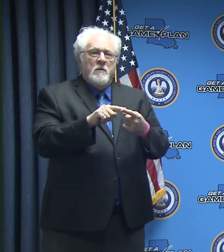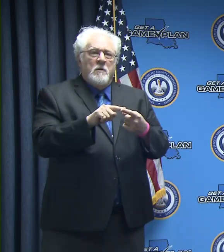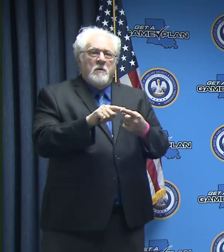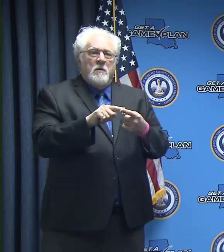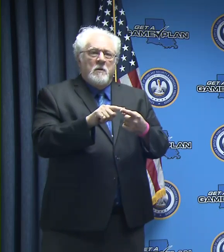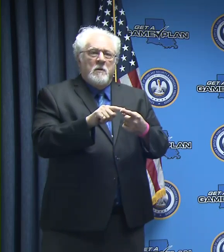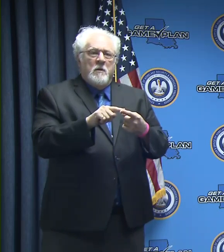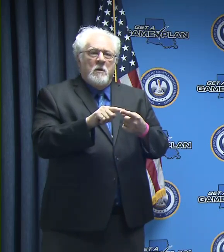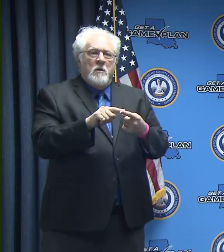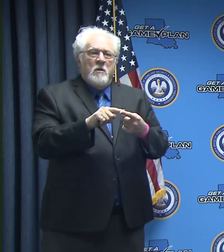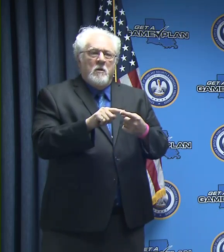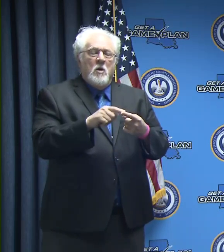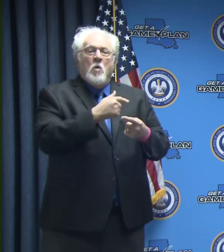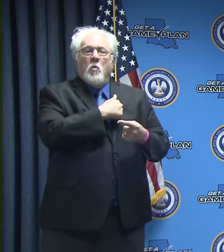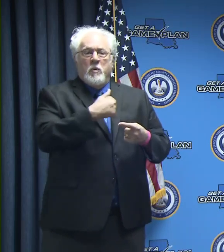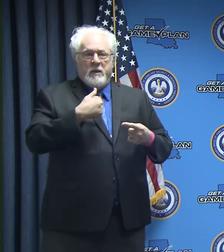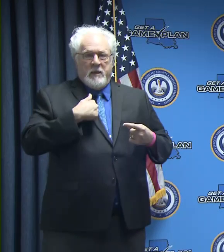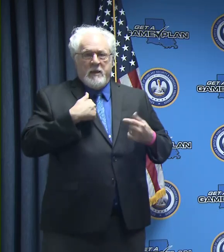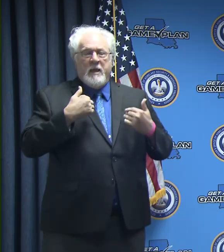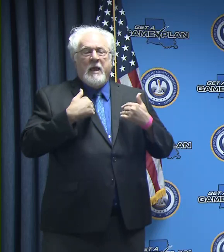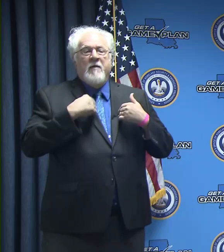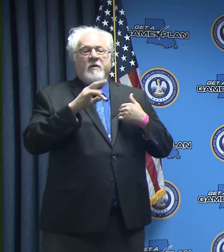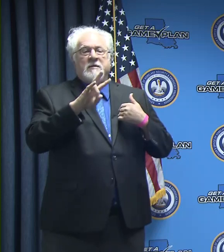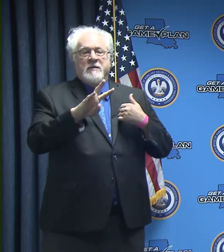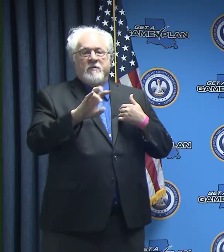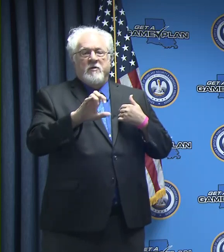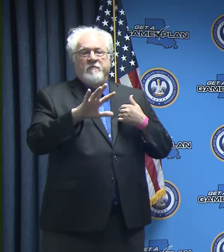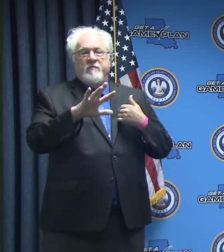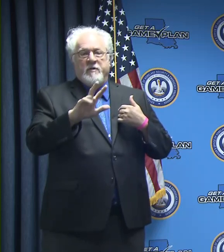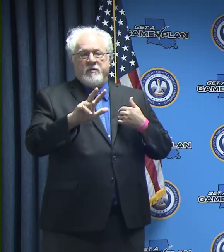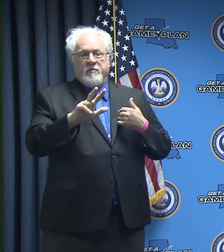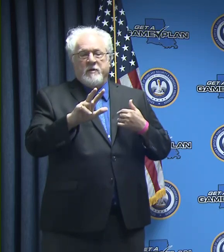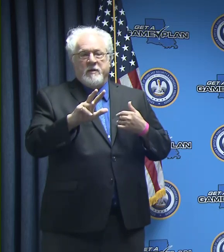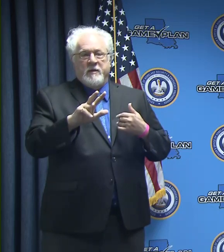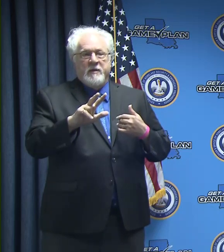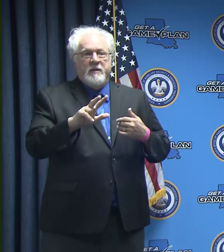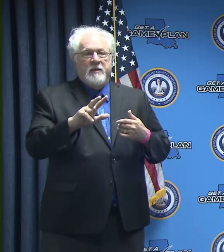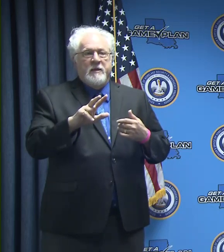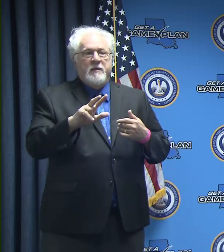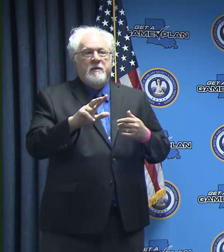we have an additional 753 ventilators that we've been able